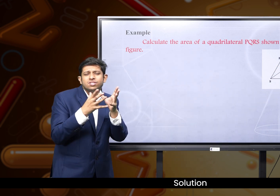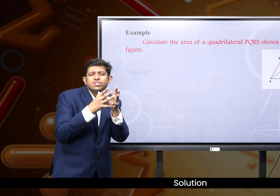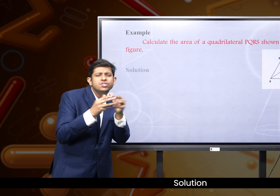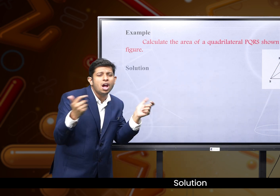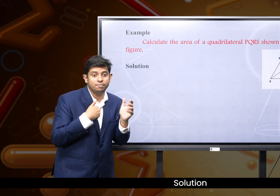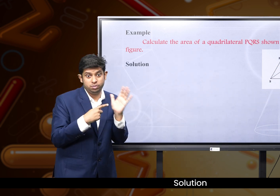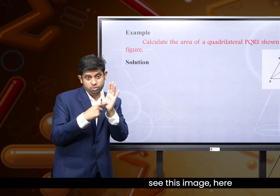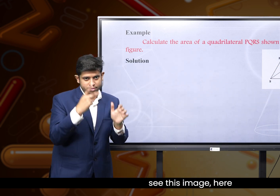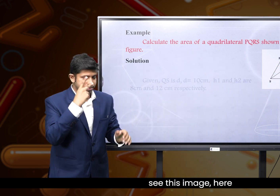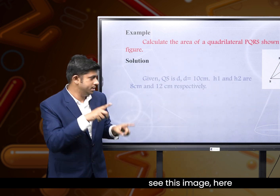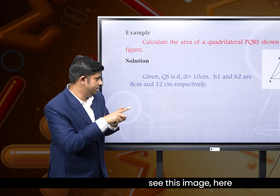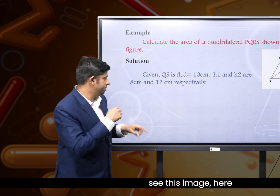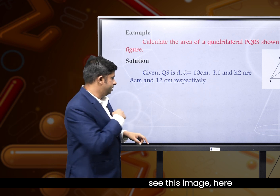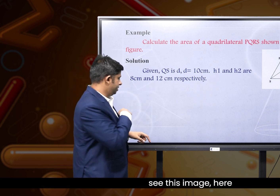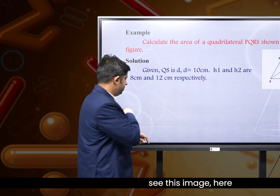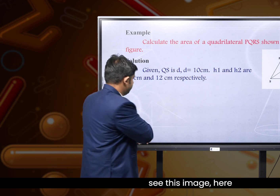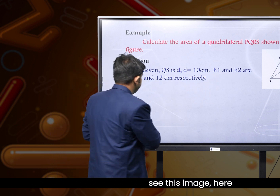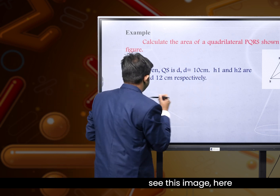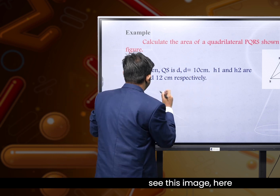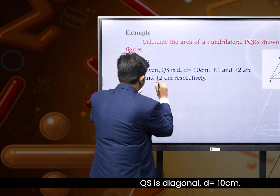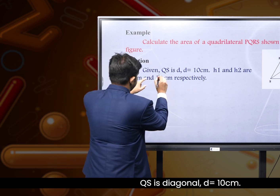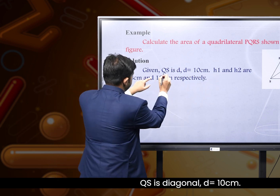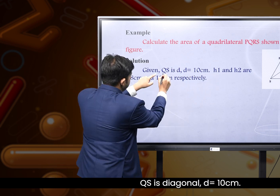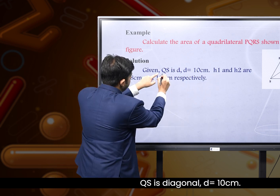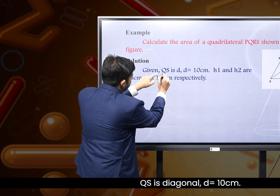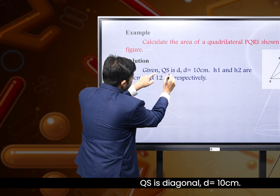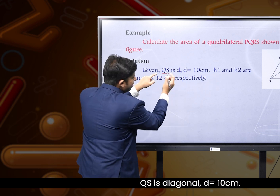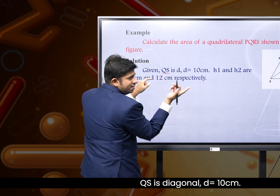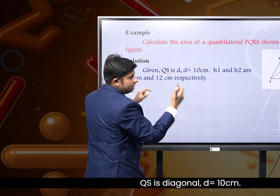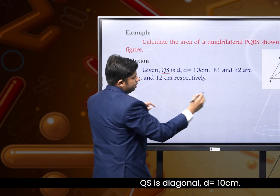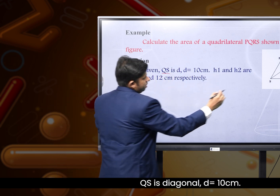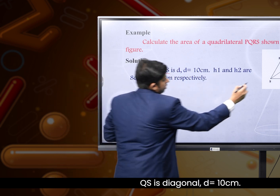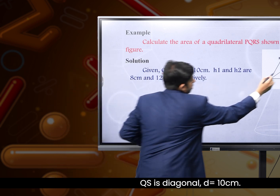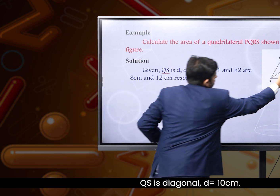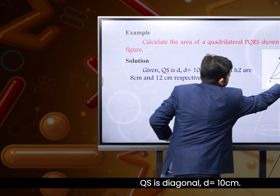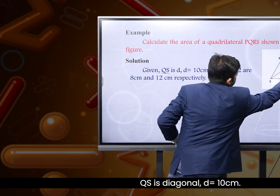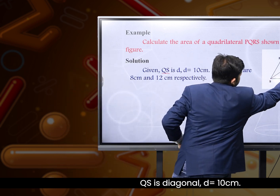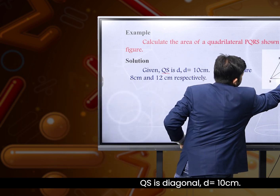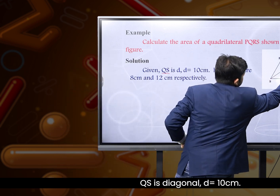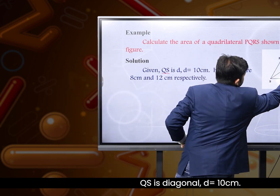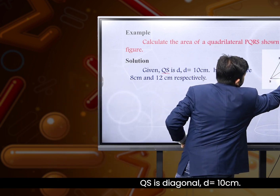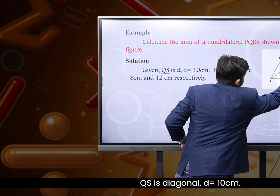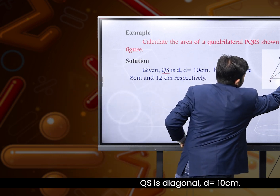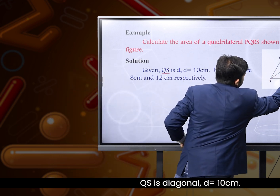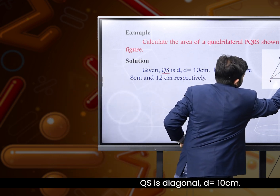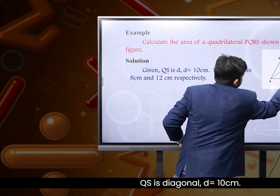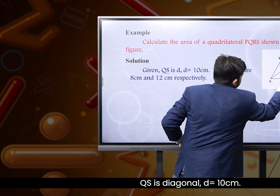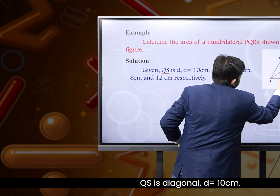Solution. See this image. Here QS is diagonal D, where D is equal to 10